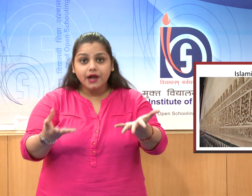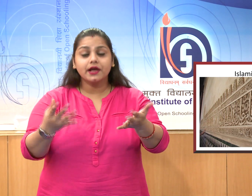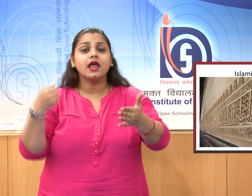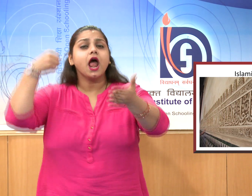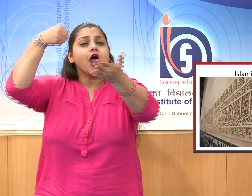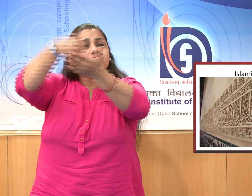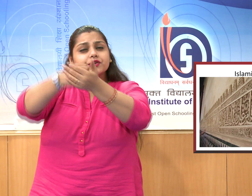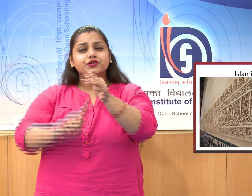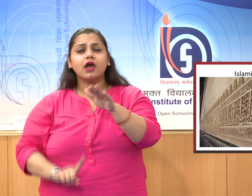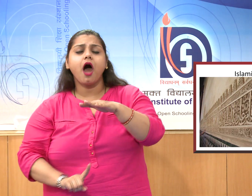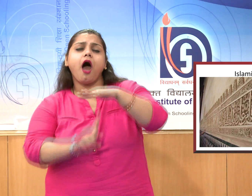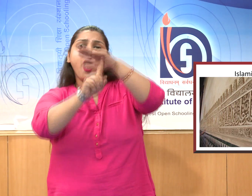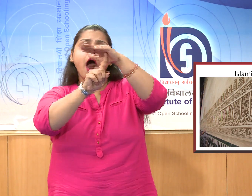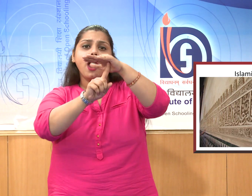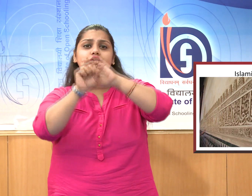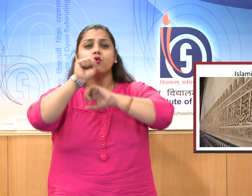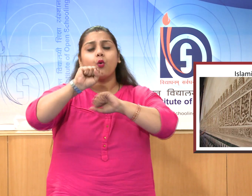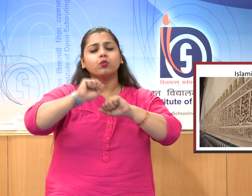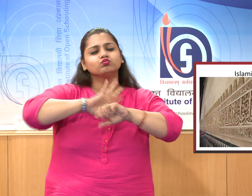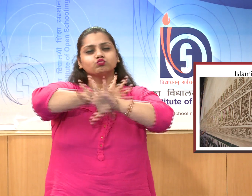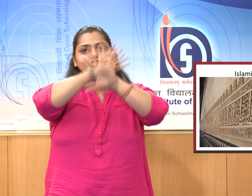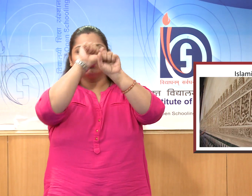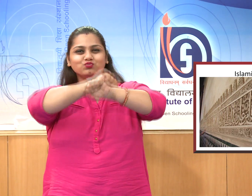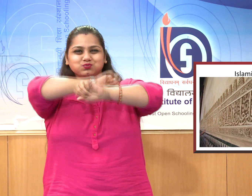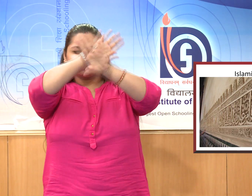the height of its glory.